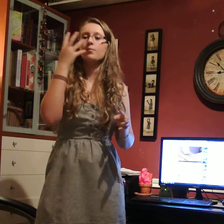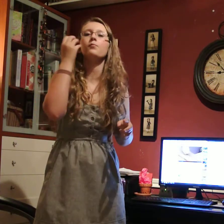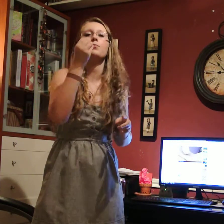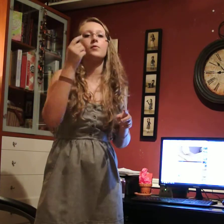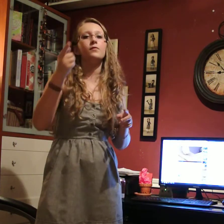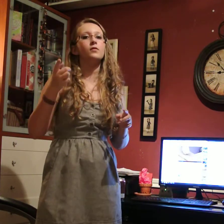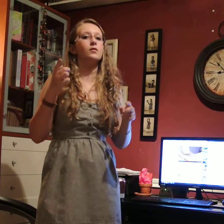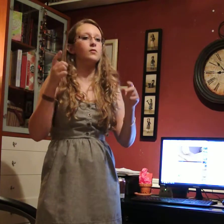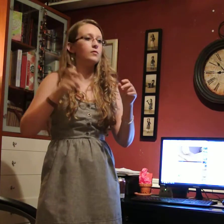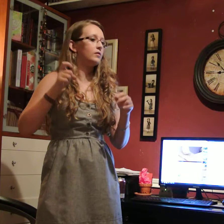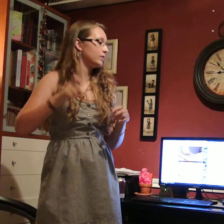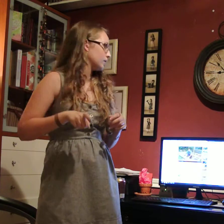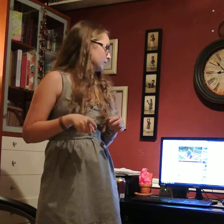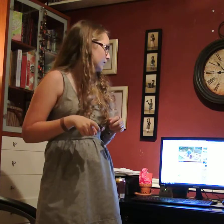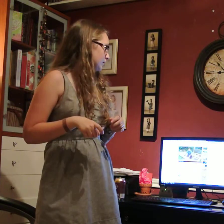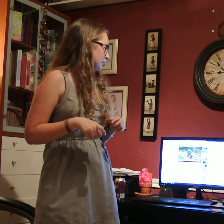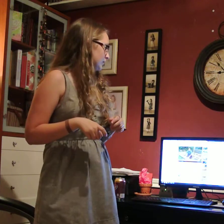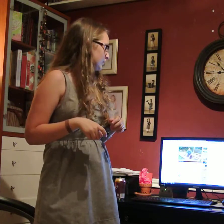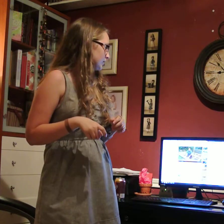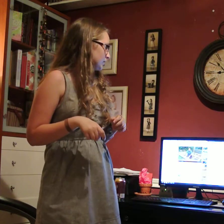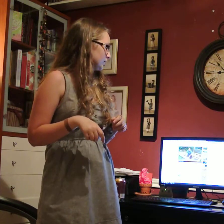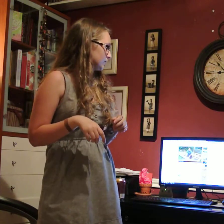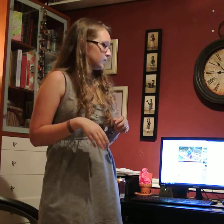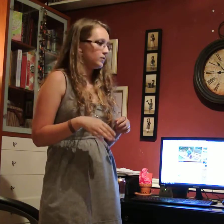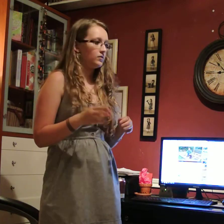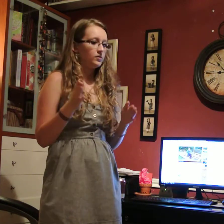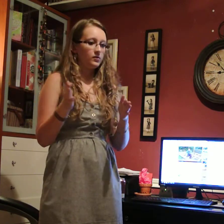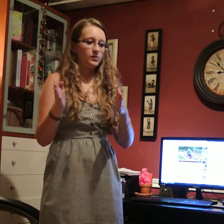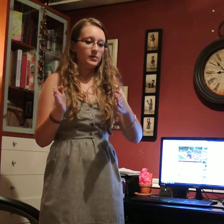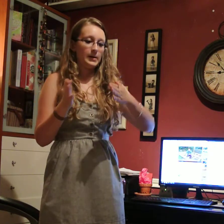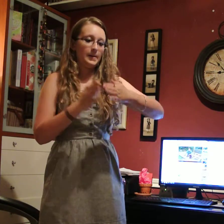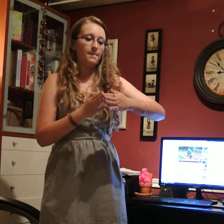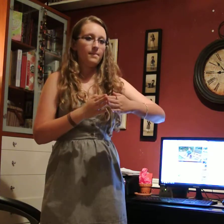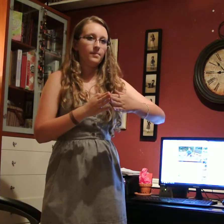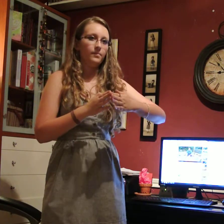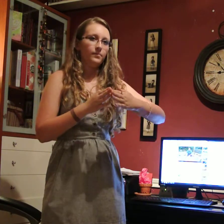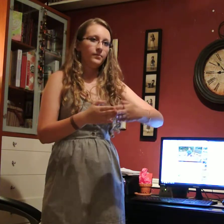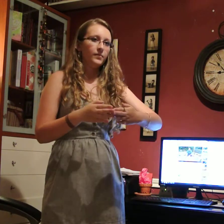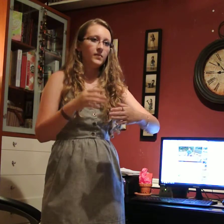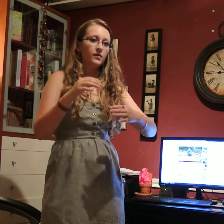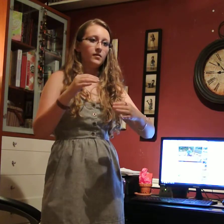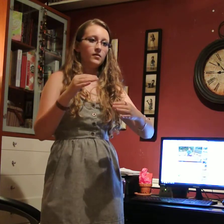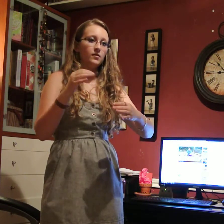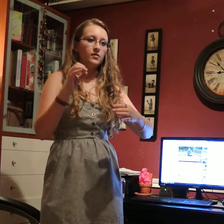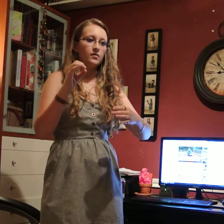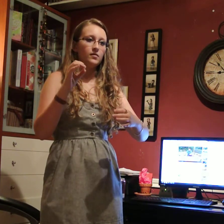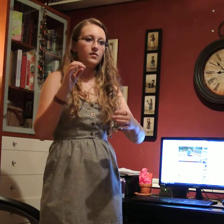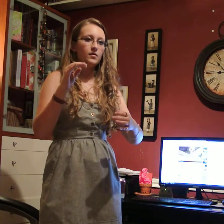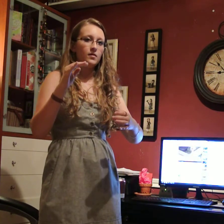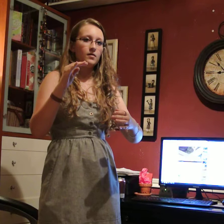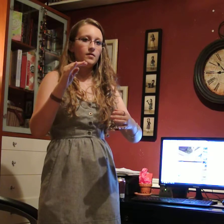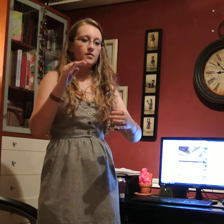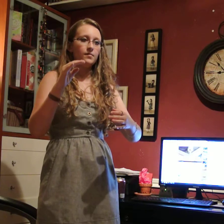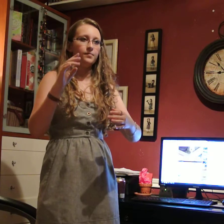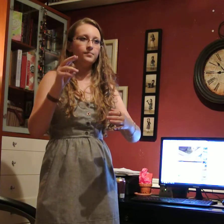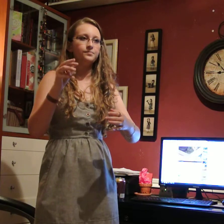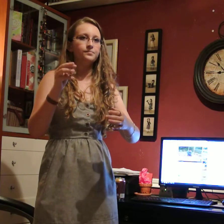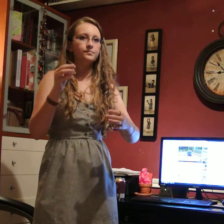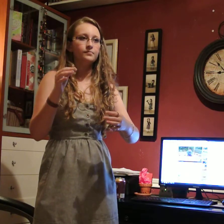fixing it off, just pop it in between nice and simple like that. Another great tip is to make sure that all your cuts of your decking lengths are right over the